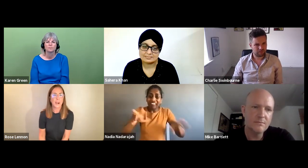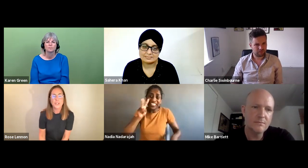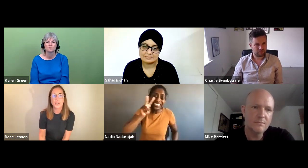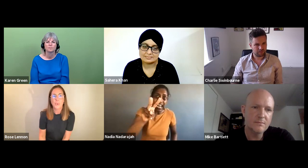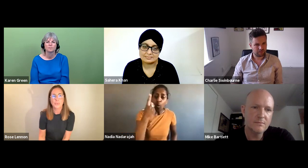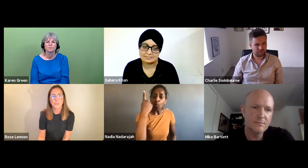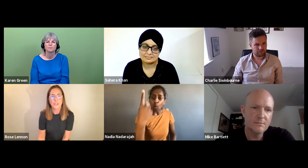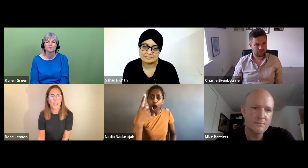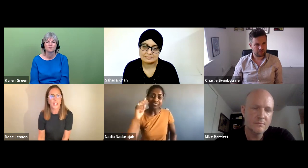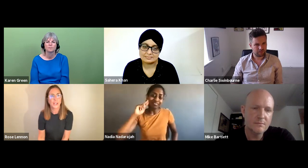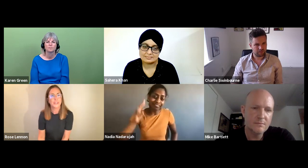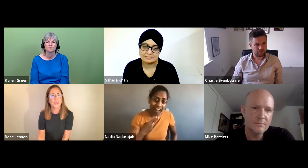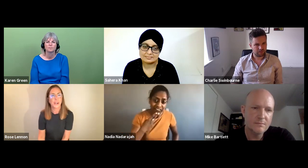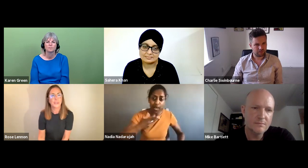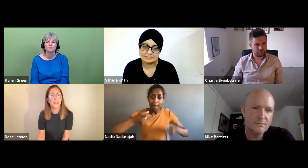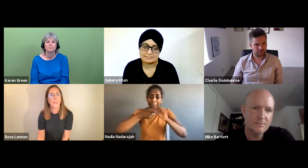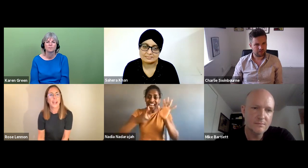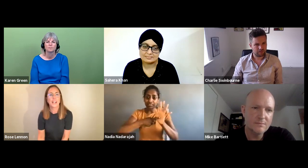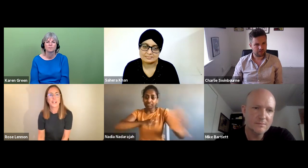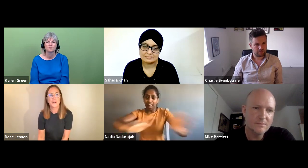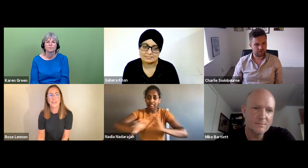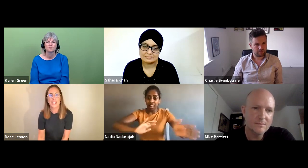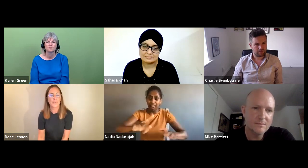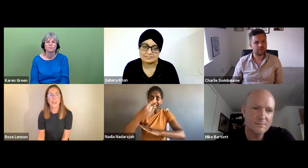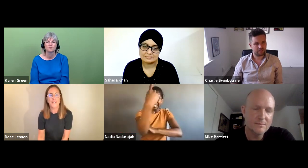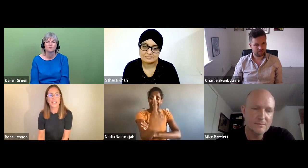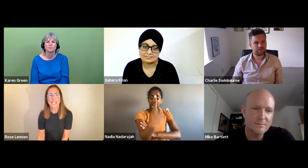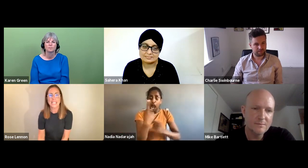I'm doing a one-woman show, and I don't think we've ever seen